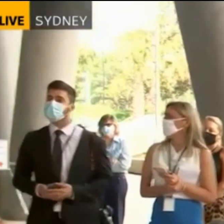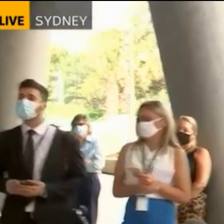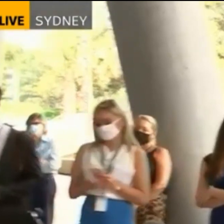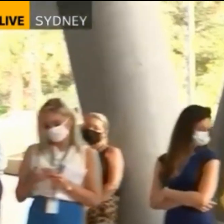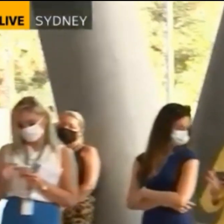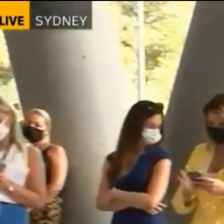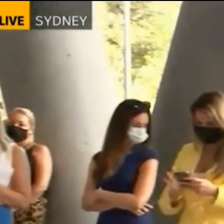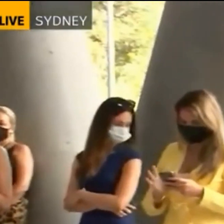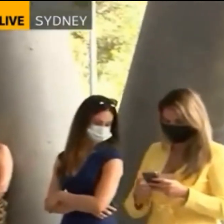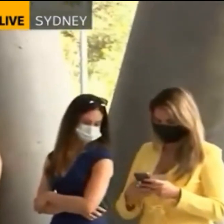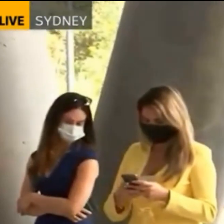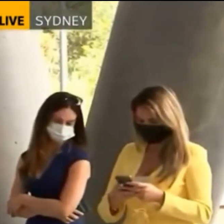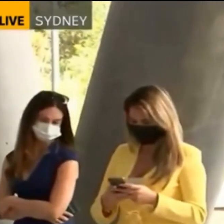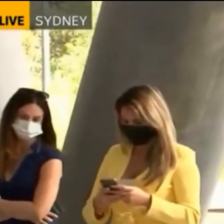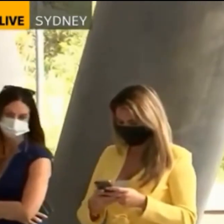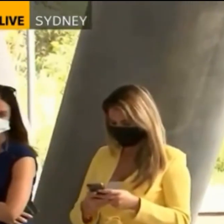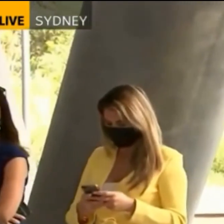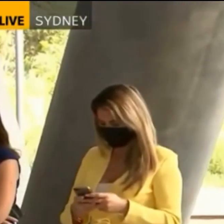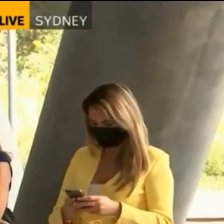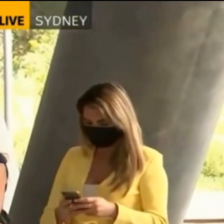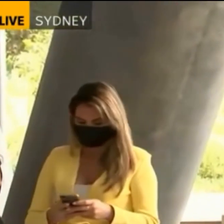On the workplace front for the